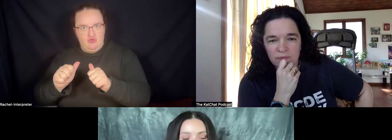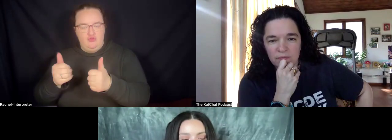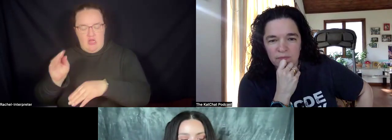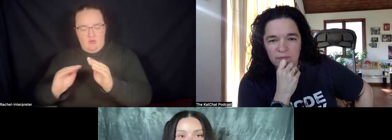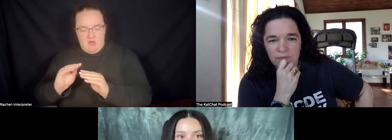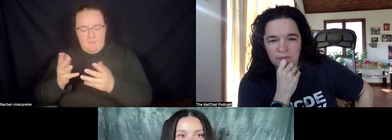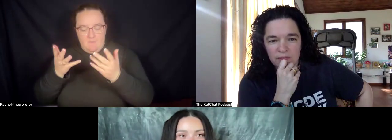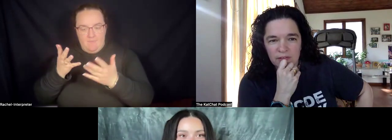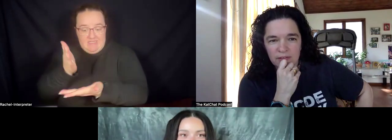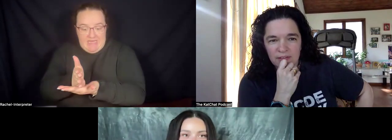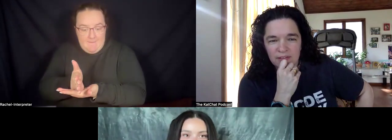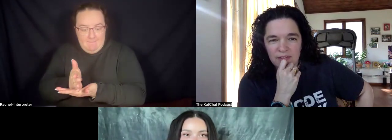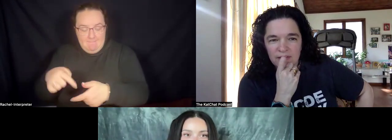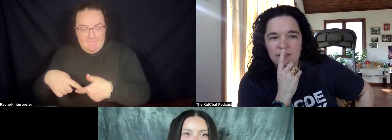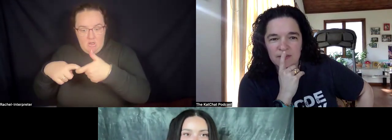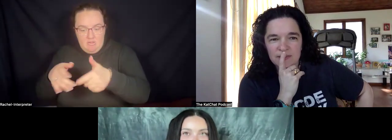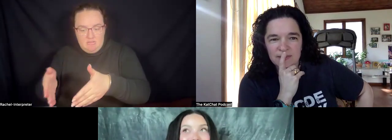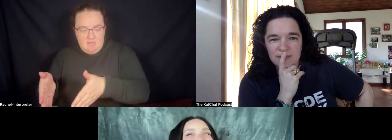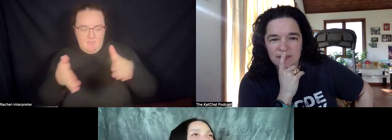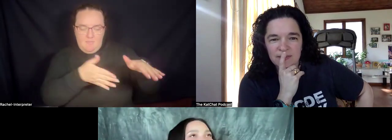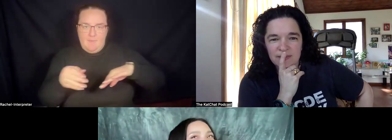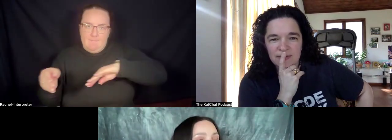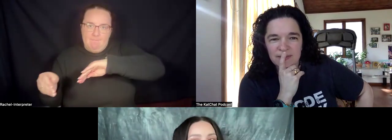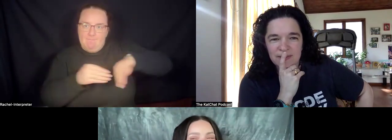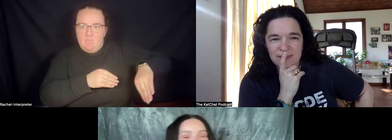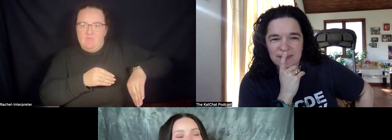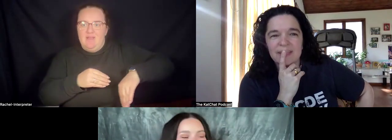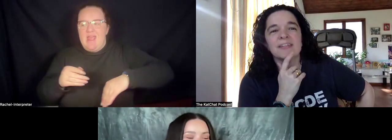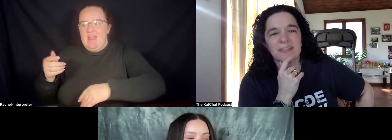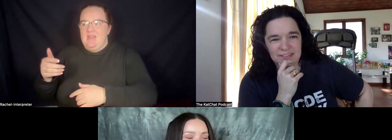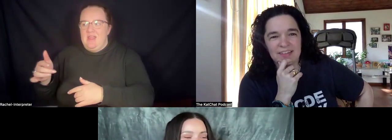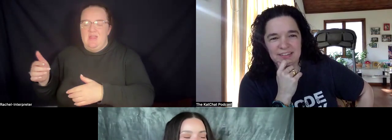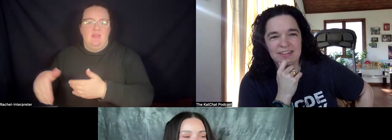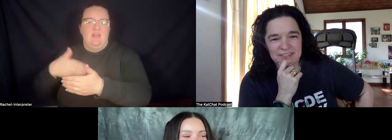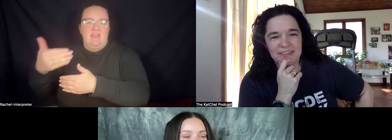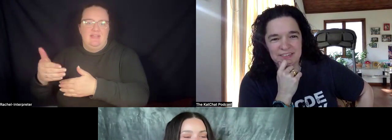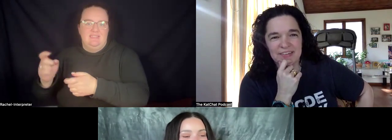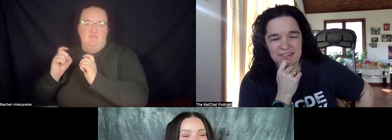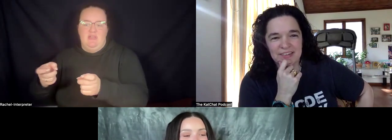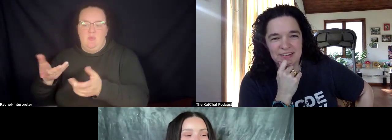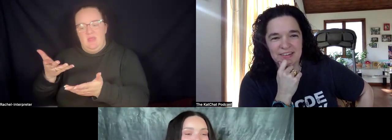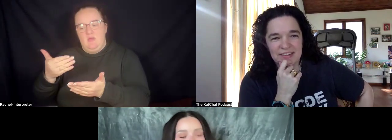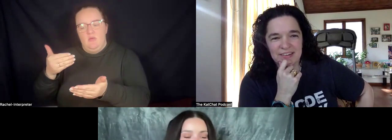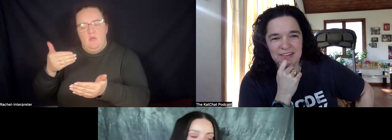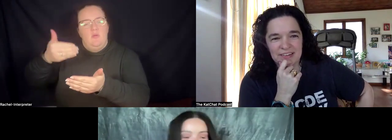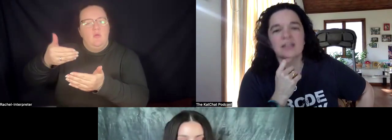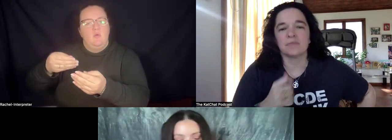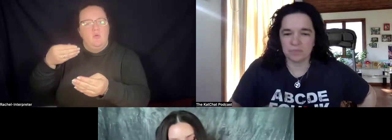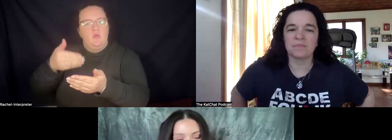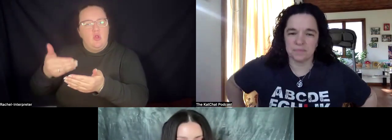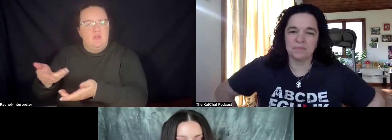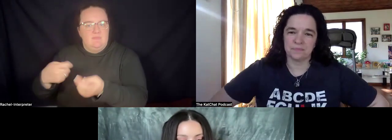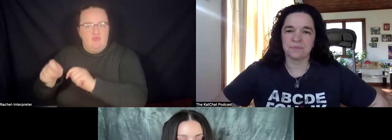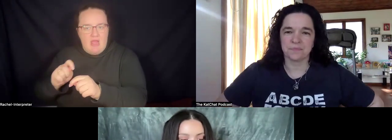and then they would give you the next stage of it wrapped up. I feel like I'm giving secrets away, but so then they would go and action, and you